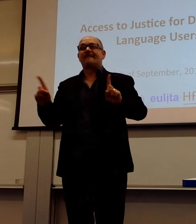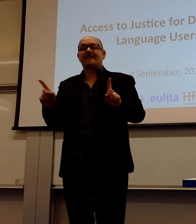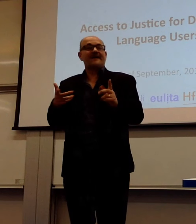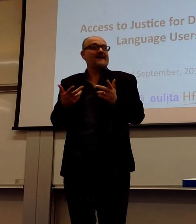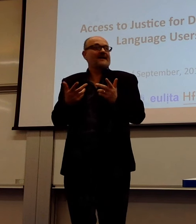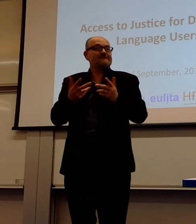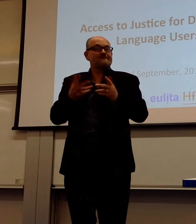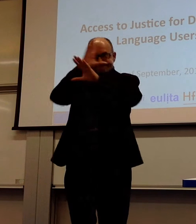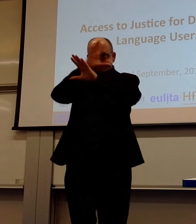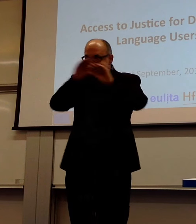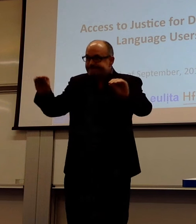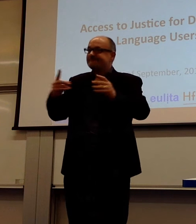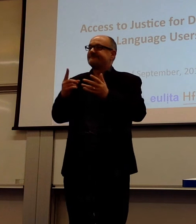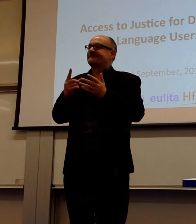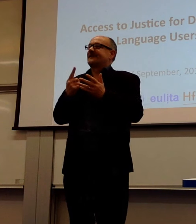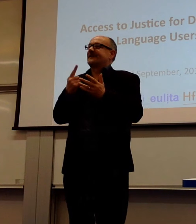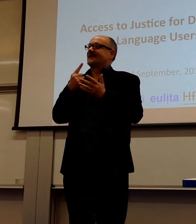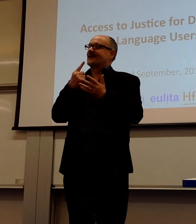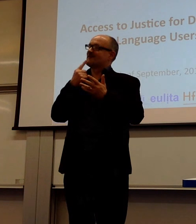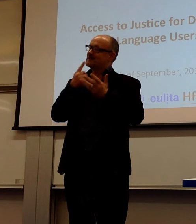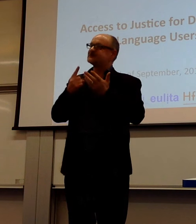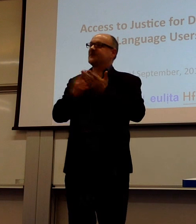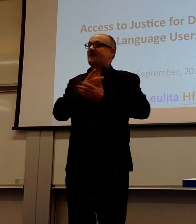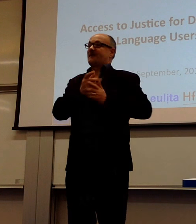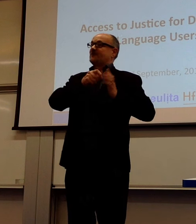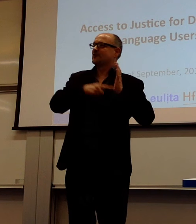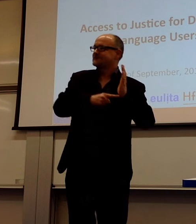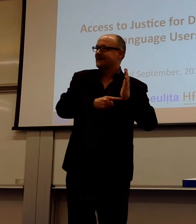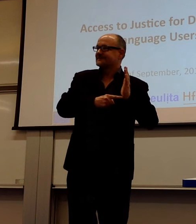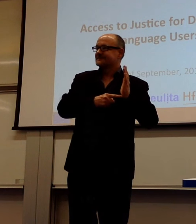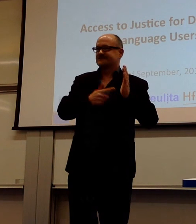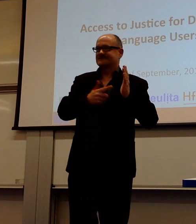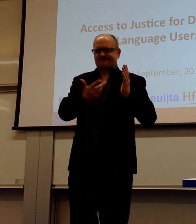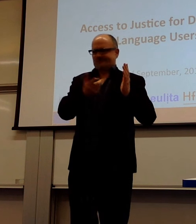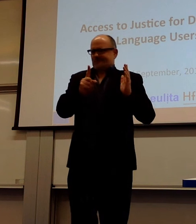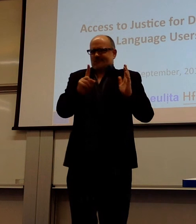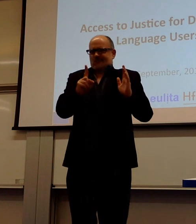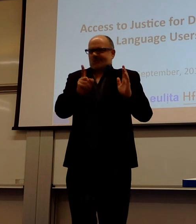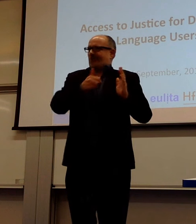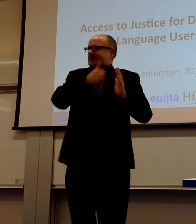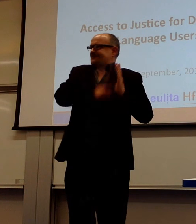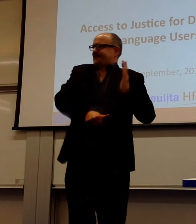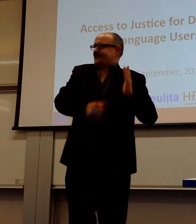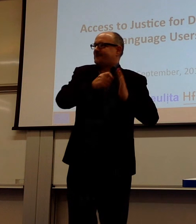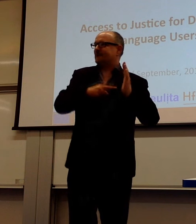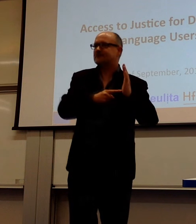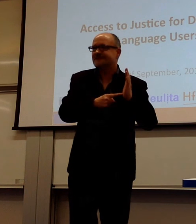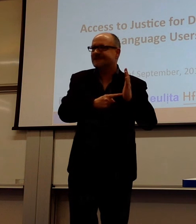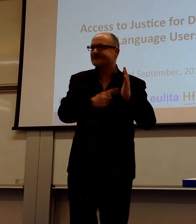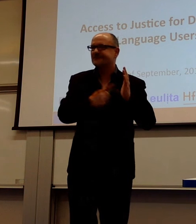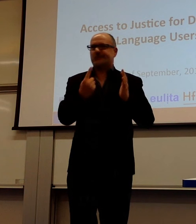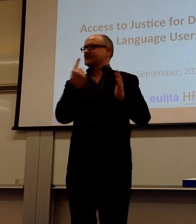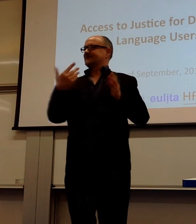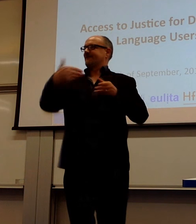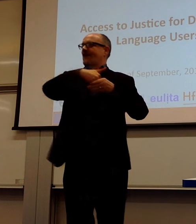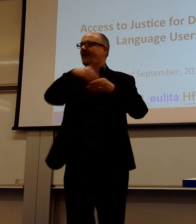Now, this evening, the aim is really to inform you about the project, where the project came